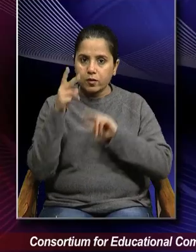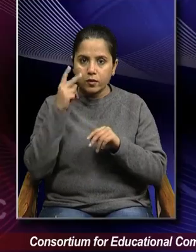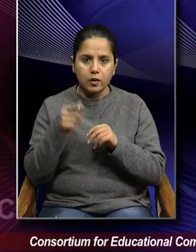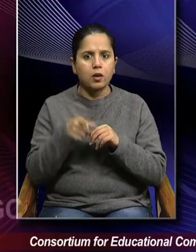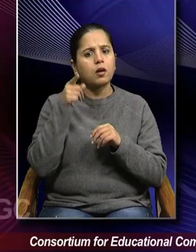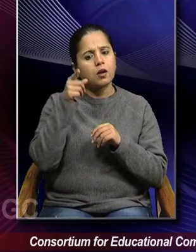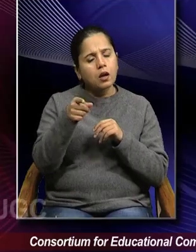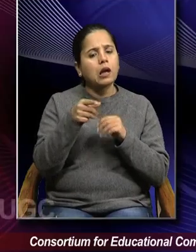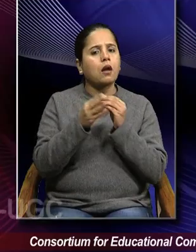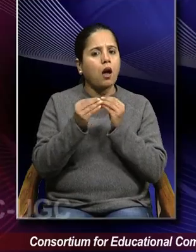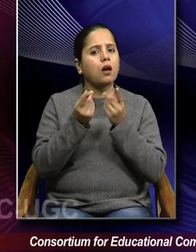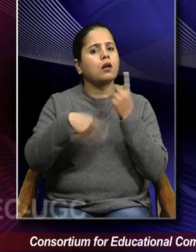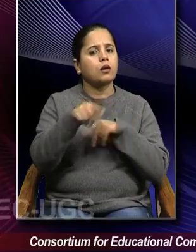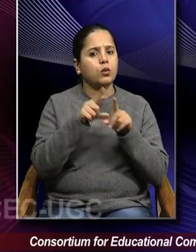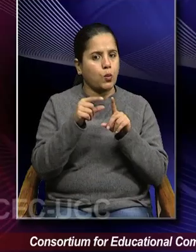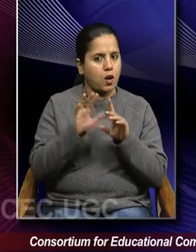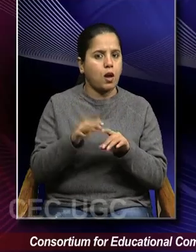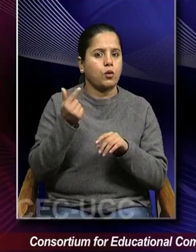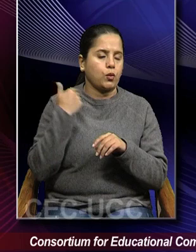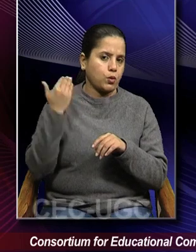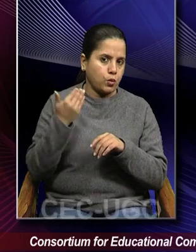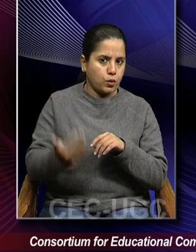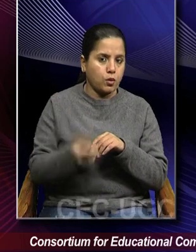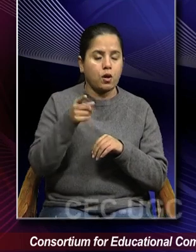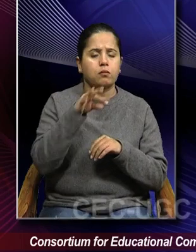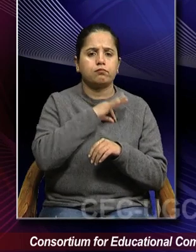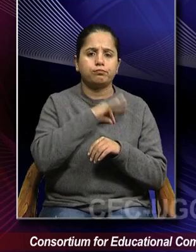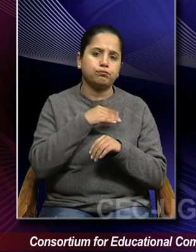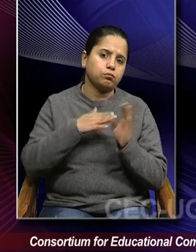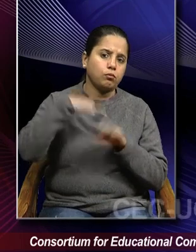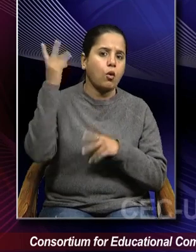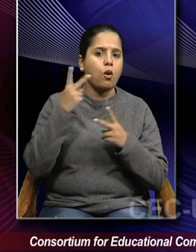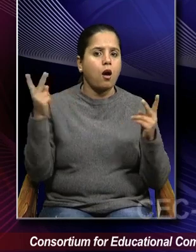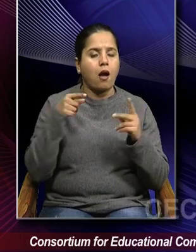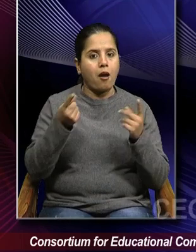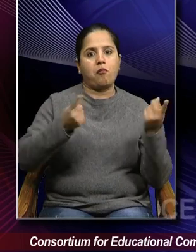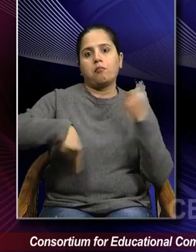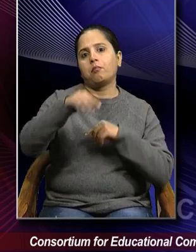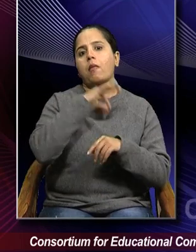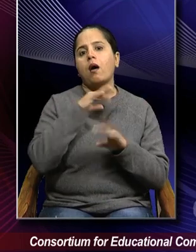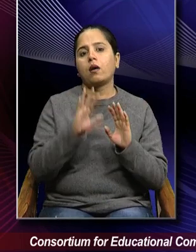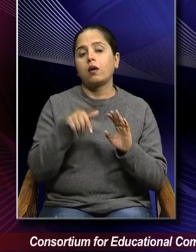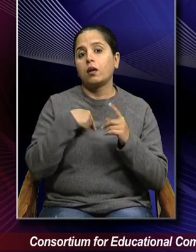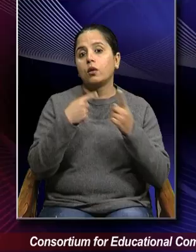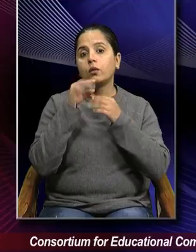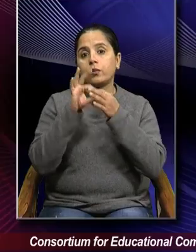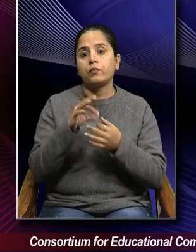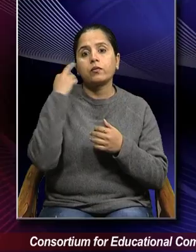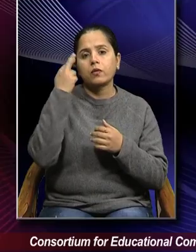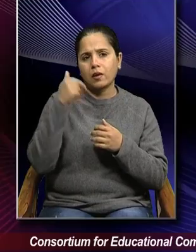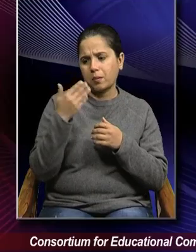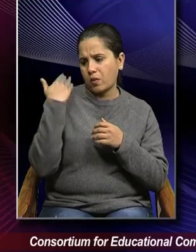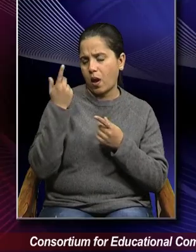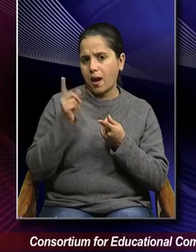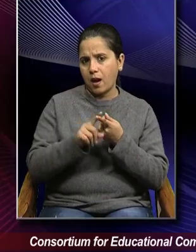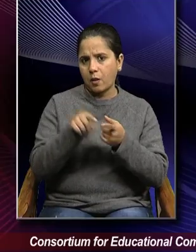very currency because of its immense benefits which is coming to us. So when we talk about the recent developments